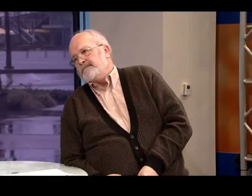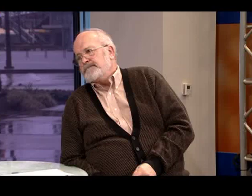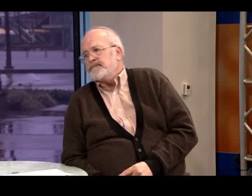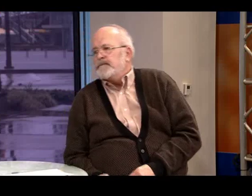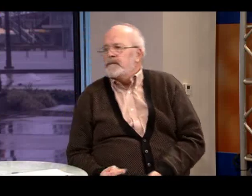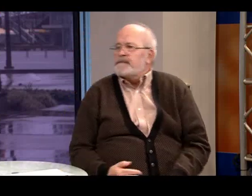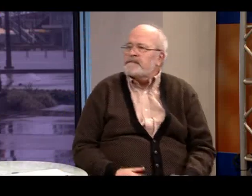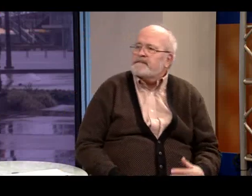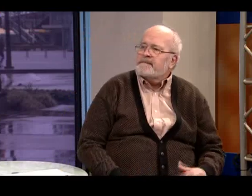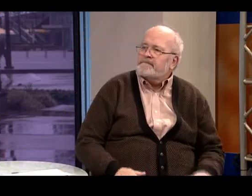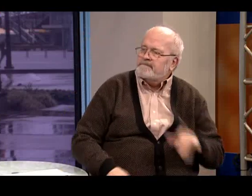language.